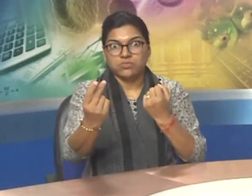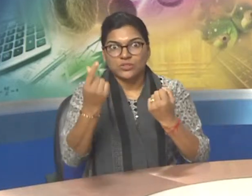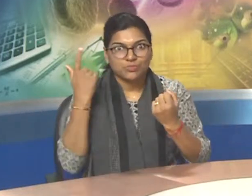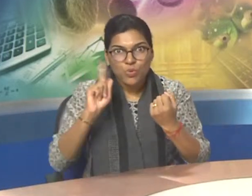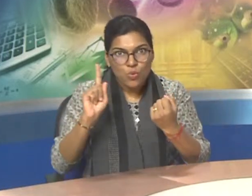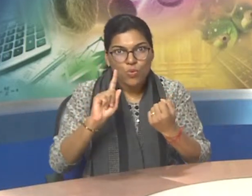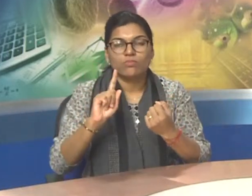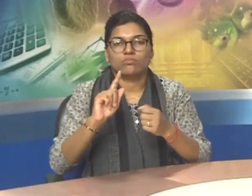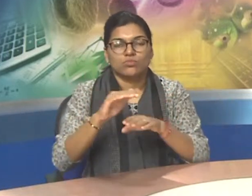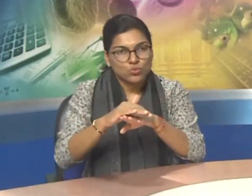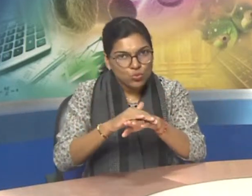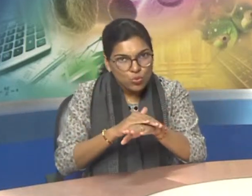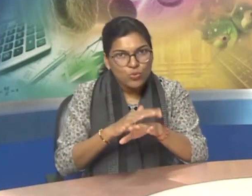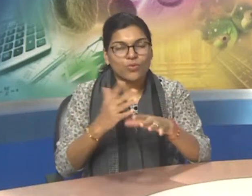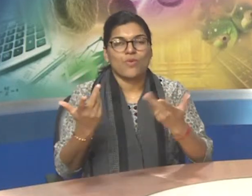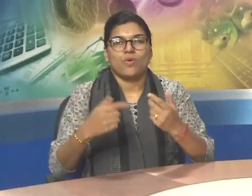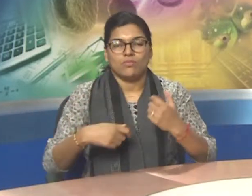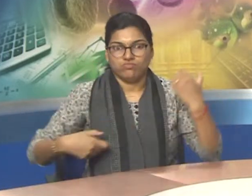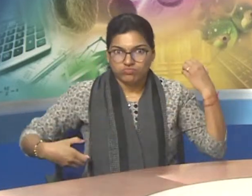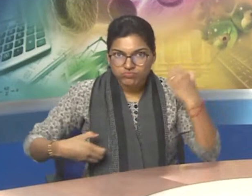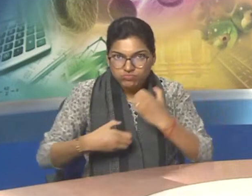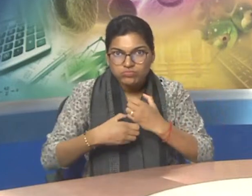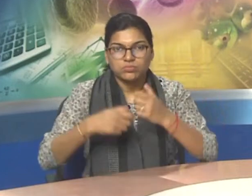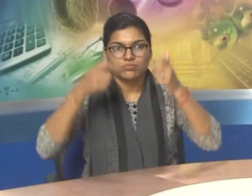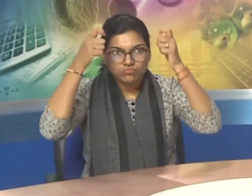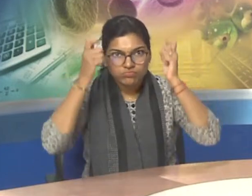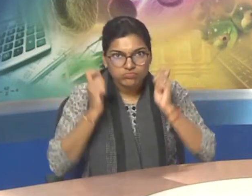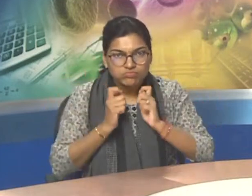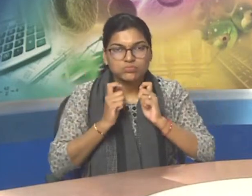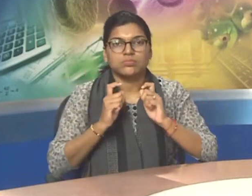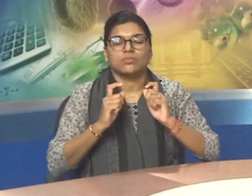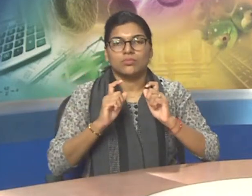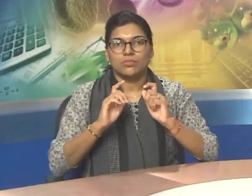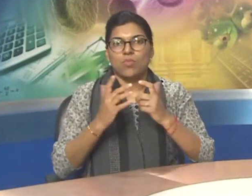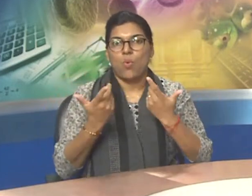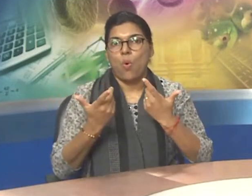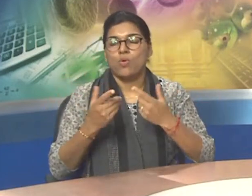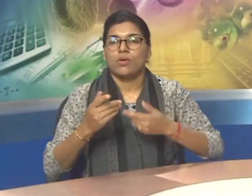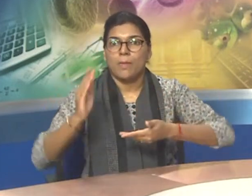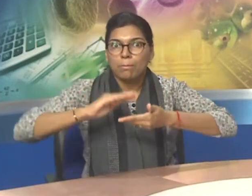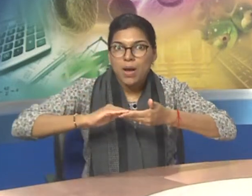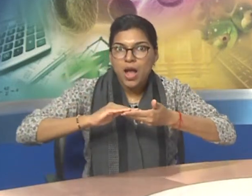These 5 laws are the basic pillars or the basic rules of library.